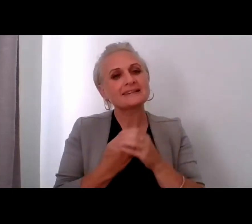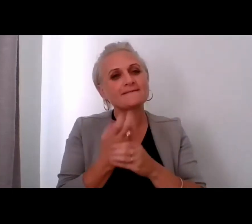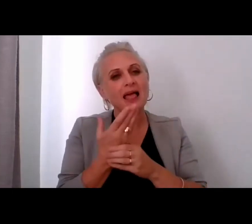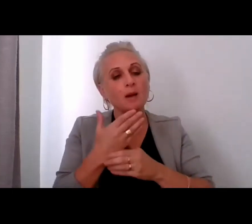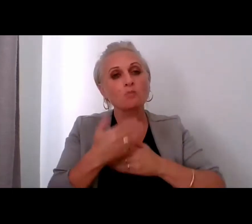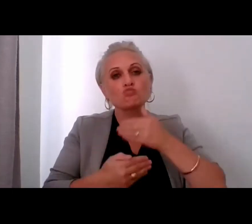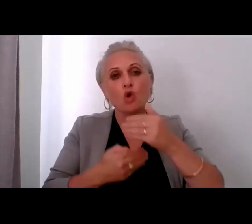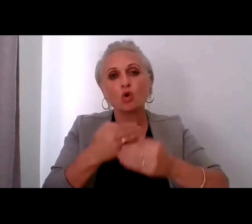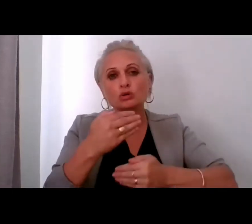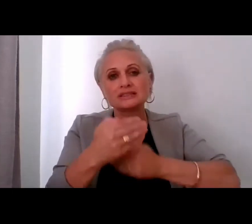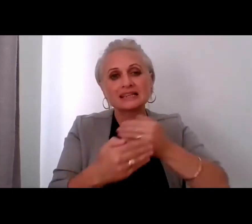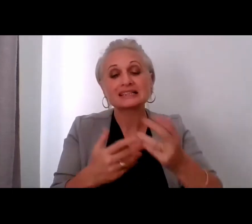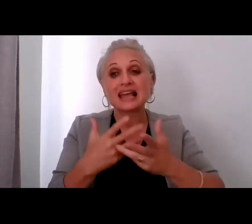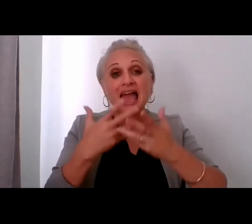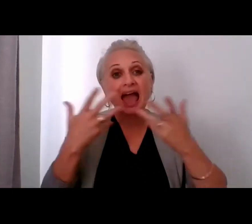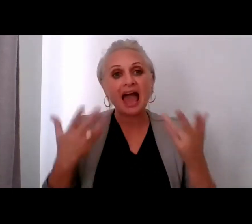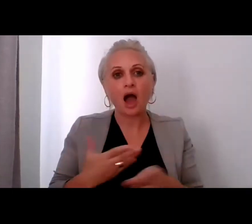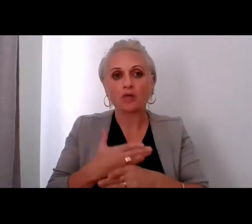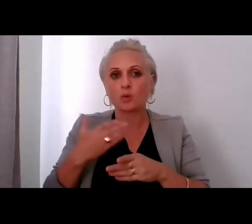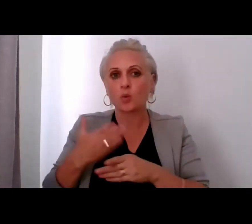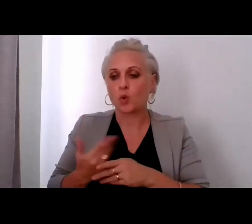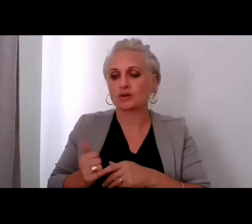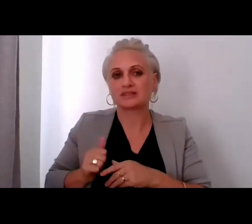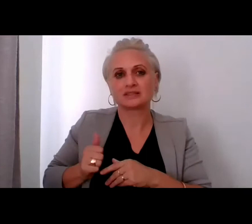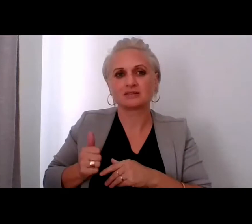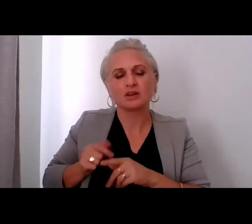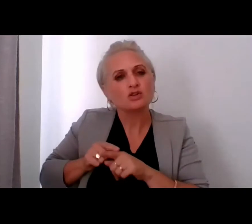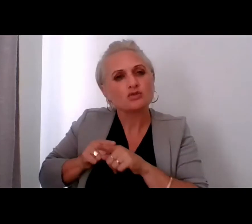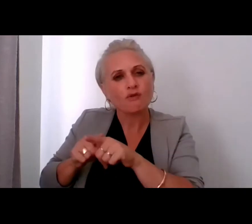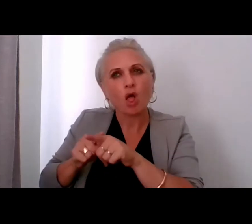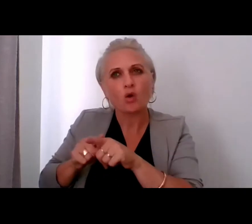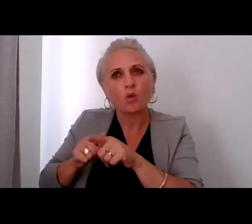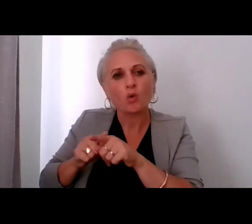operate alongside the policy cycle stages.